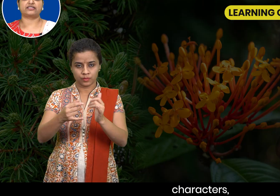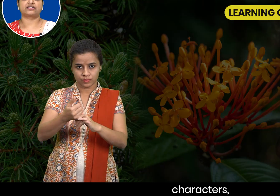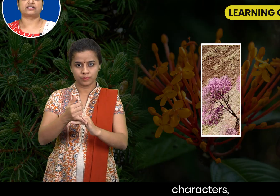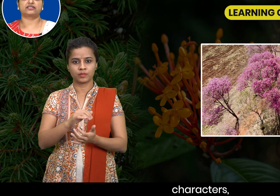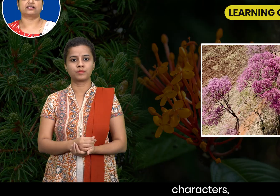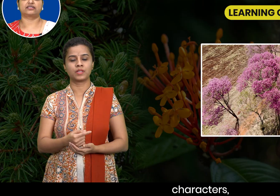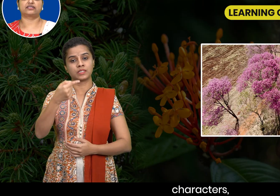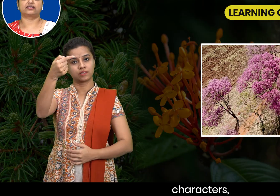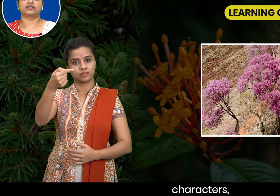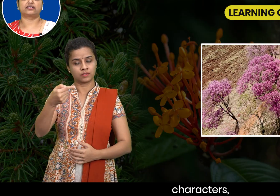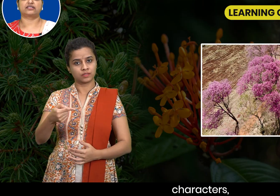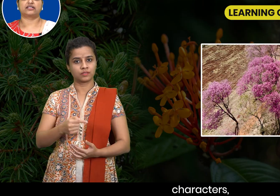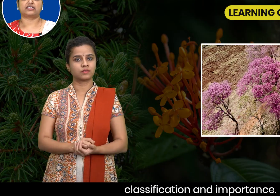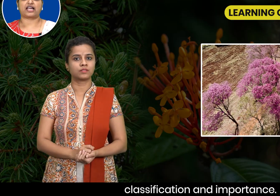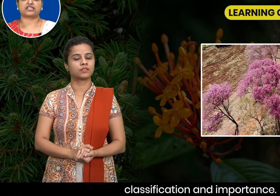characters,